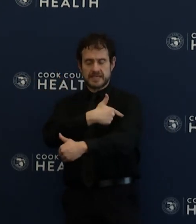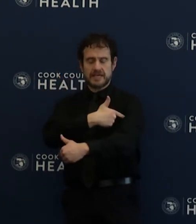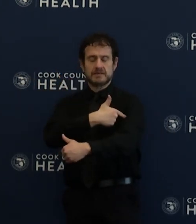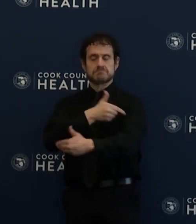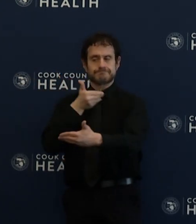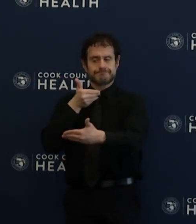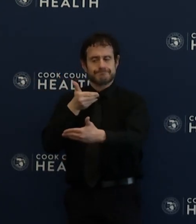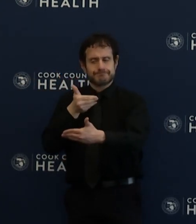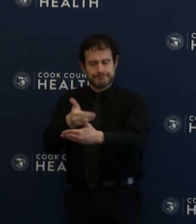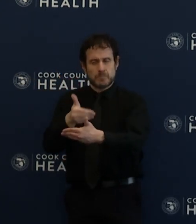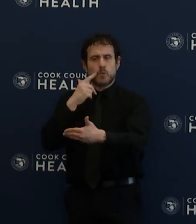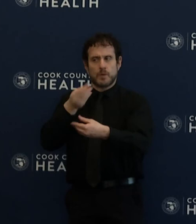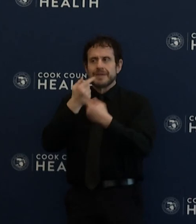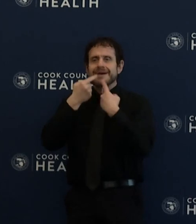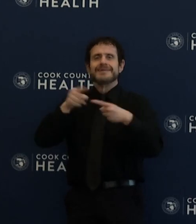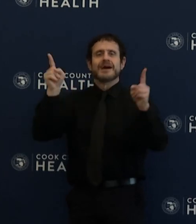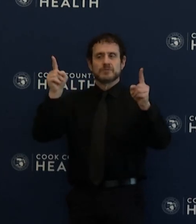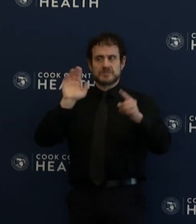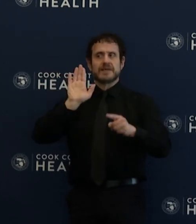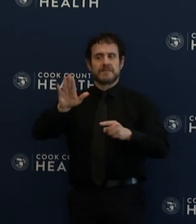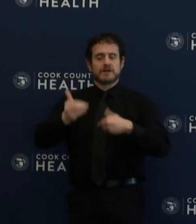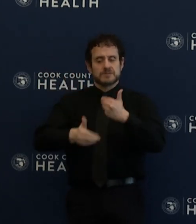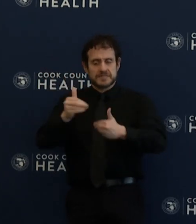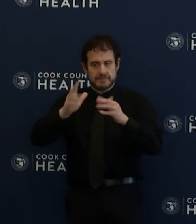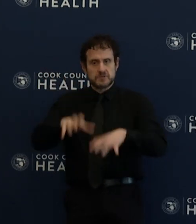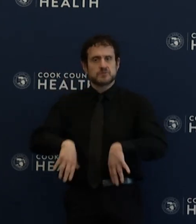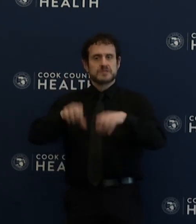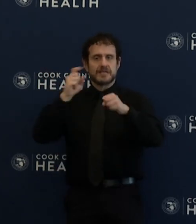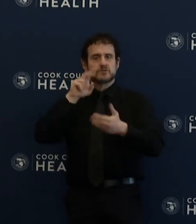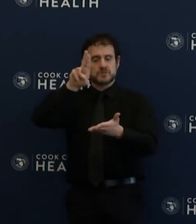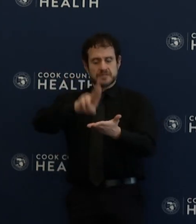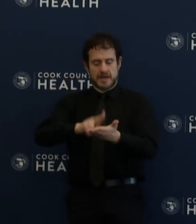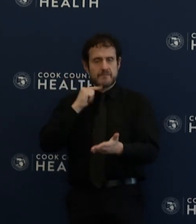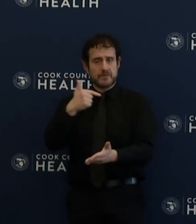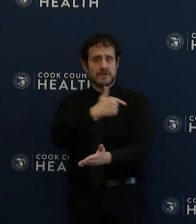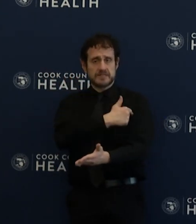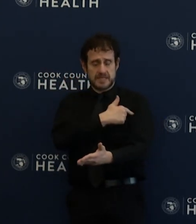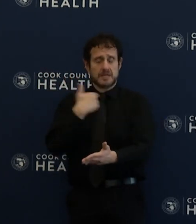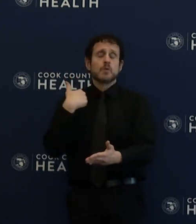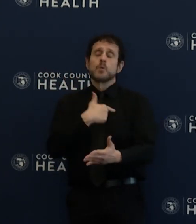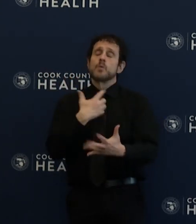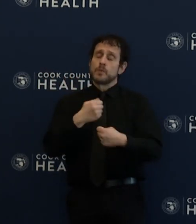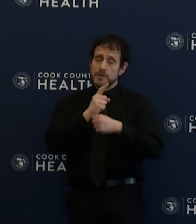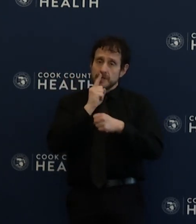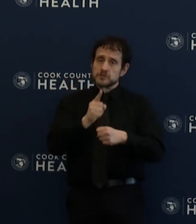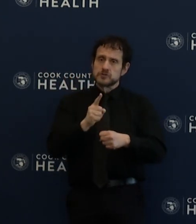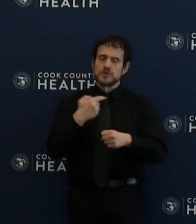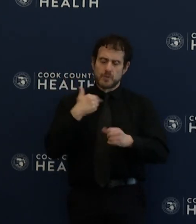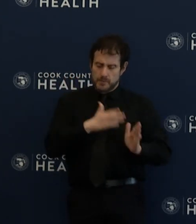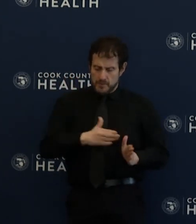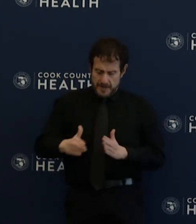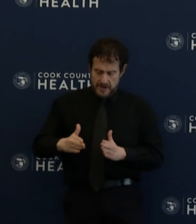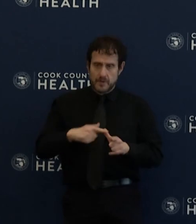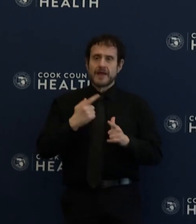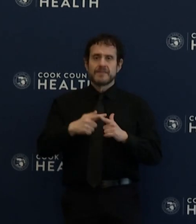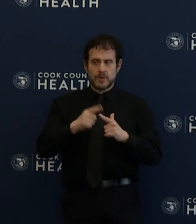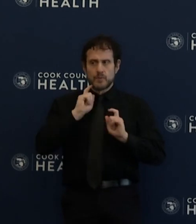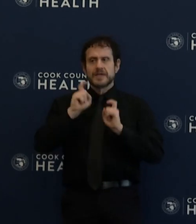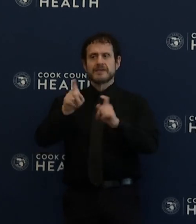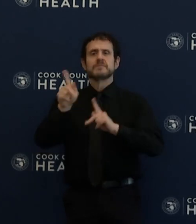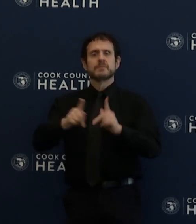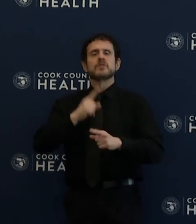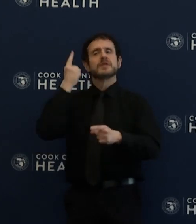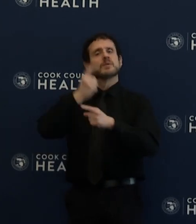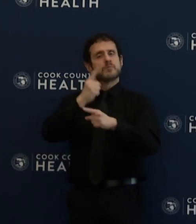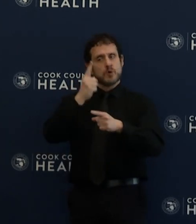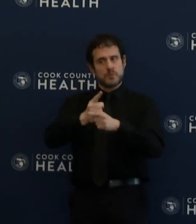that individuals can take. But that doesn't mean that we're not preparing, but we want to make sure that the appropriate steps as the public gets ready for their phase. Right now,